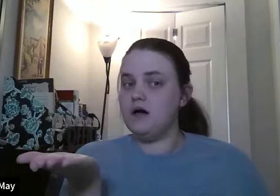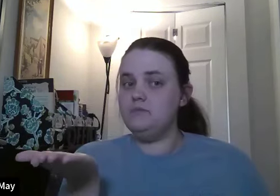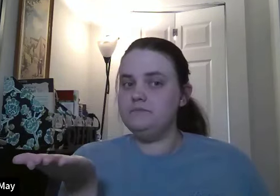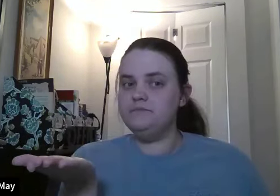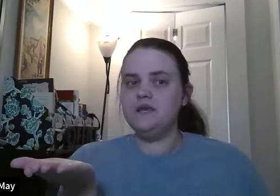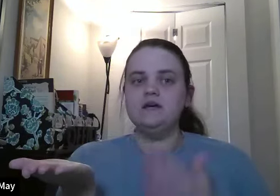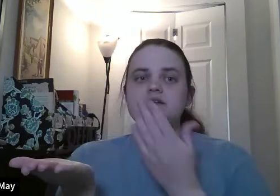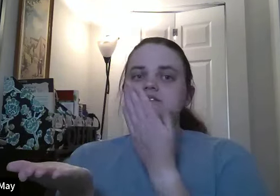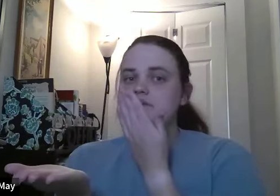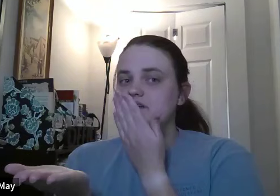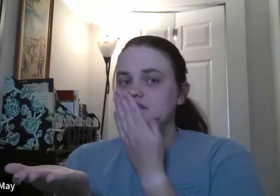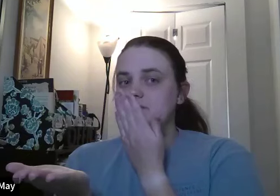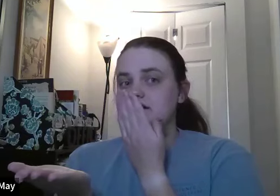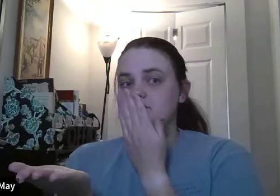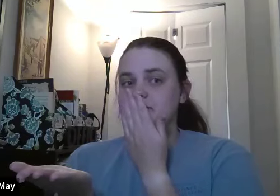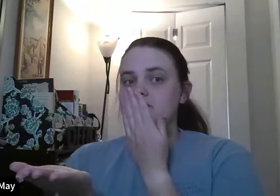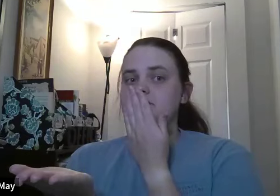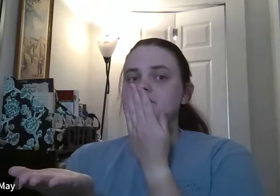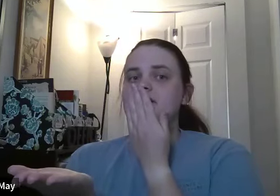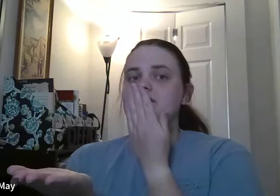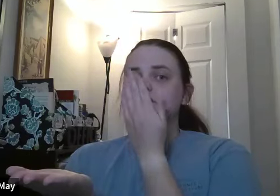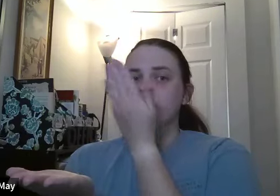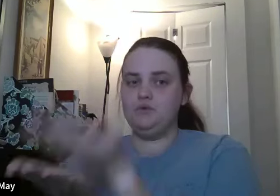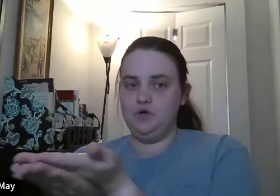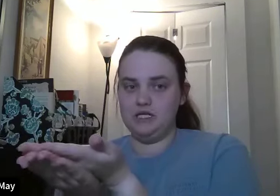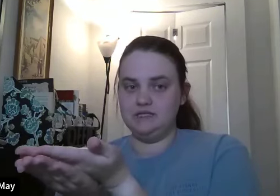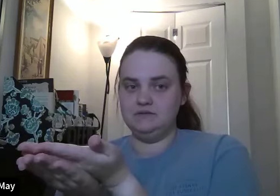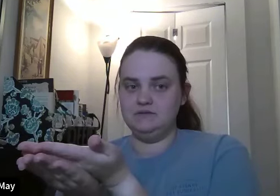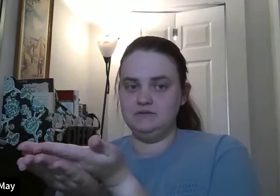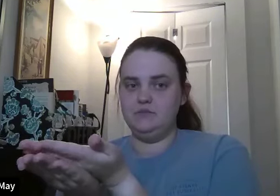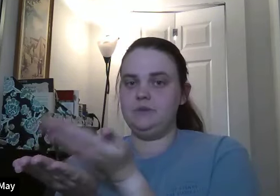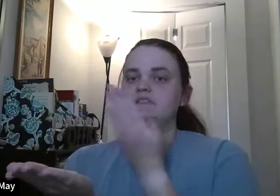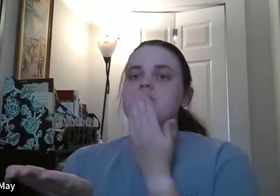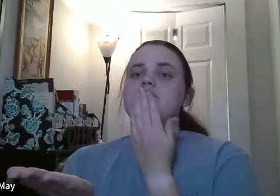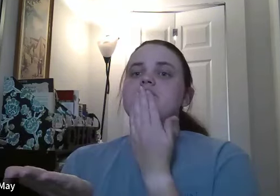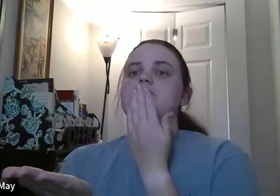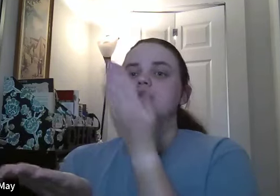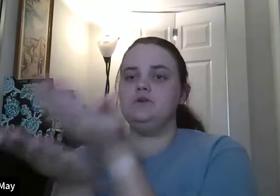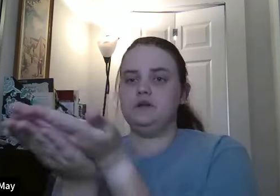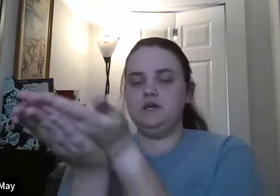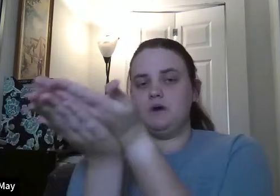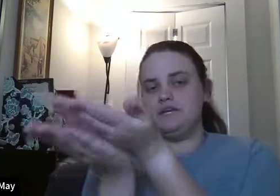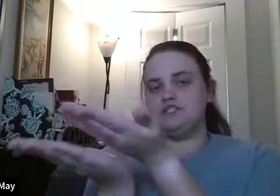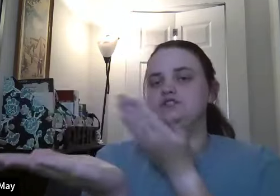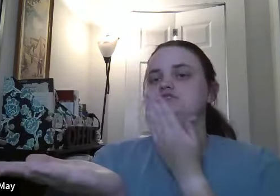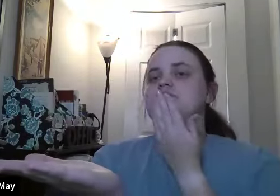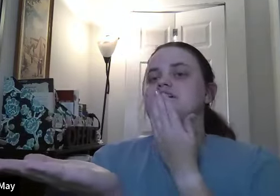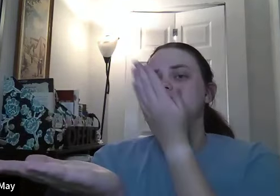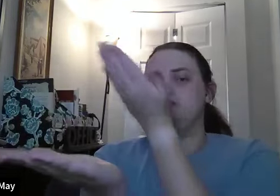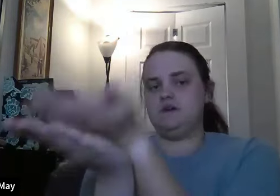up. Dominant is going to be at your mouth, and you're going to go good. And bring them on top. Good. And you want to make sure you do place them on top